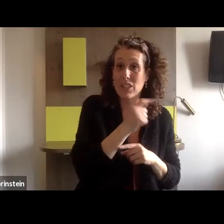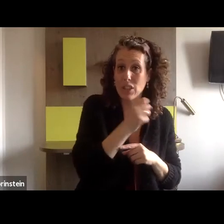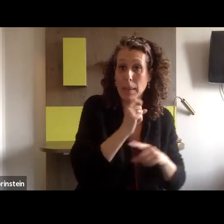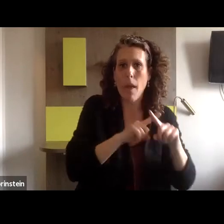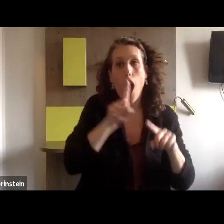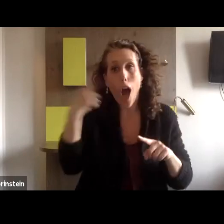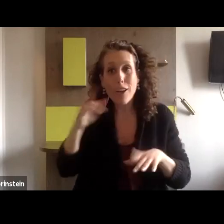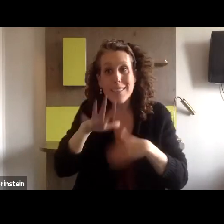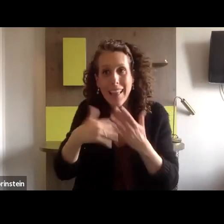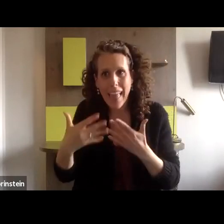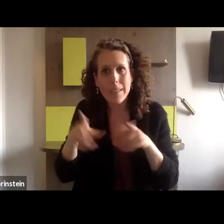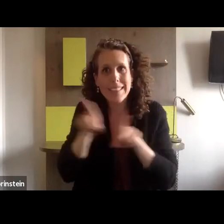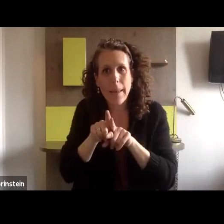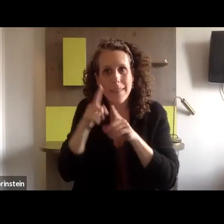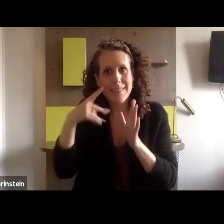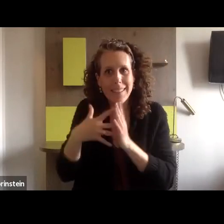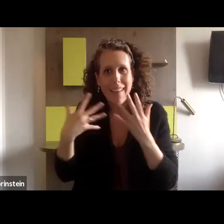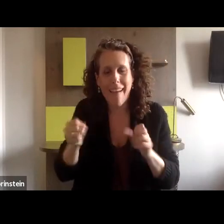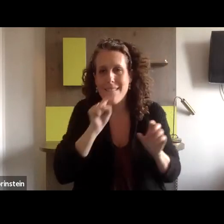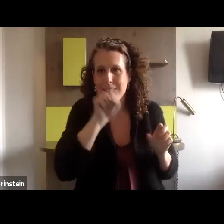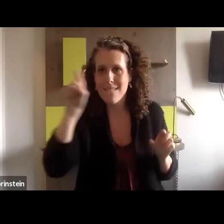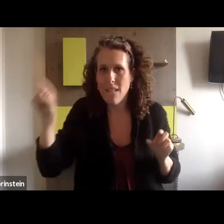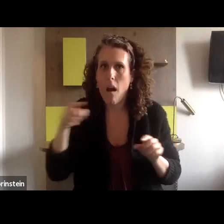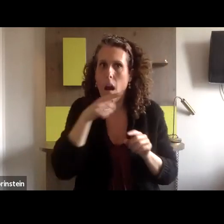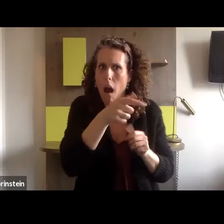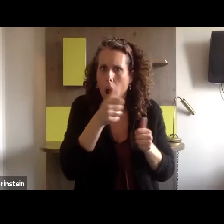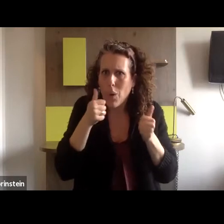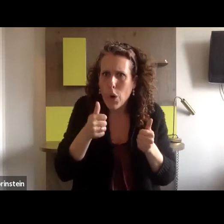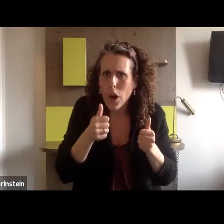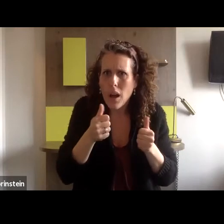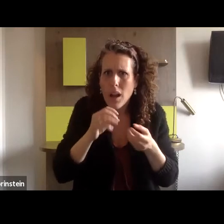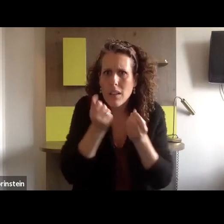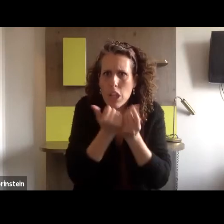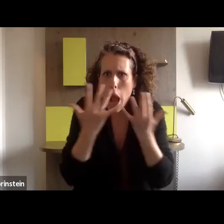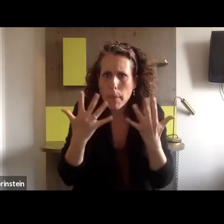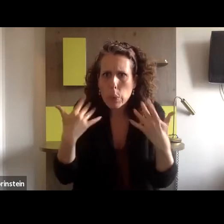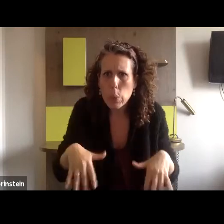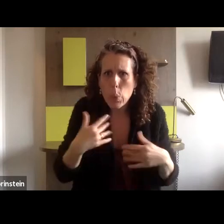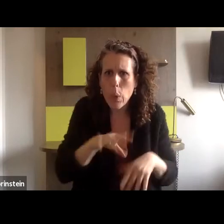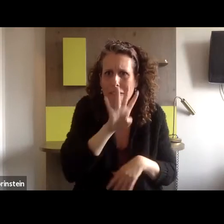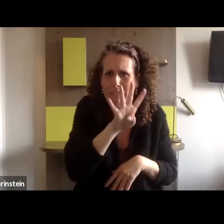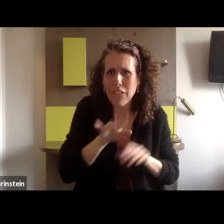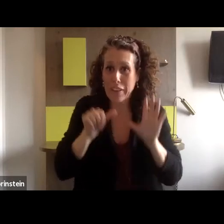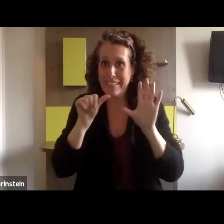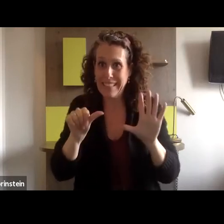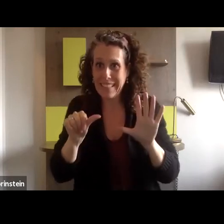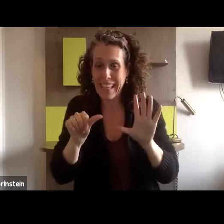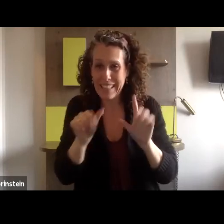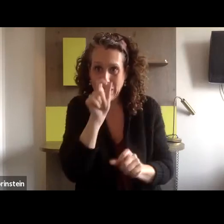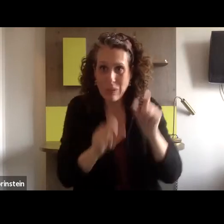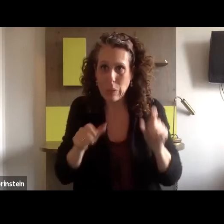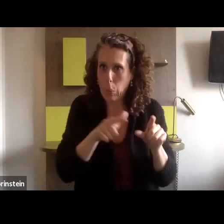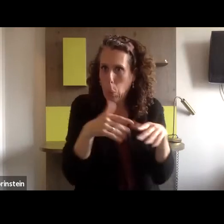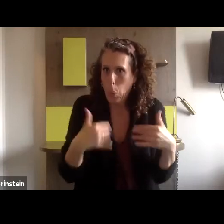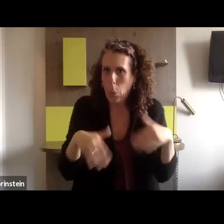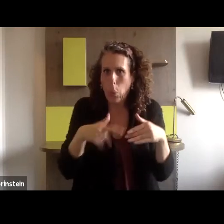We were very lucky. We got quite a large sample for our context, 46 learners, which I